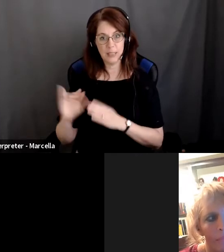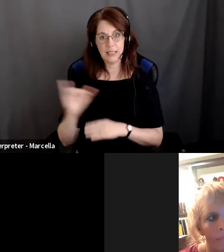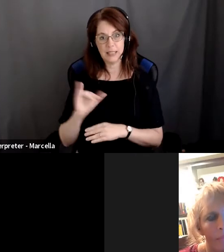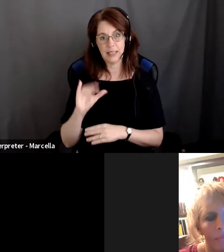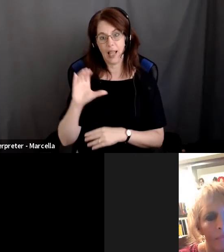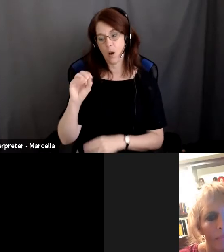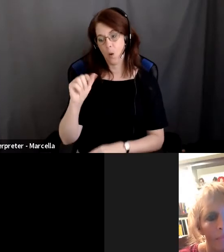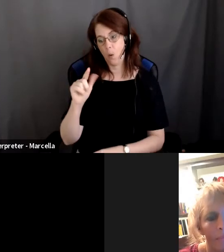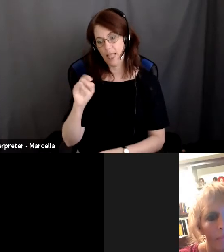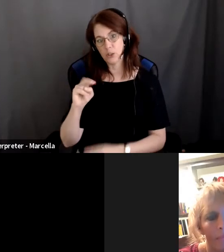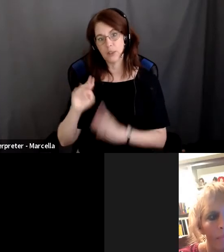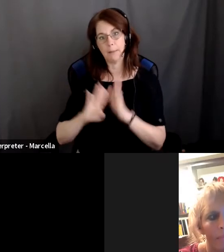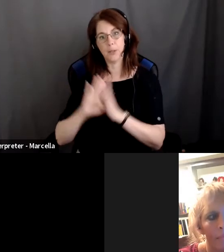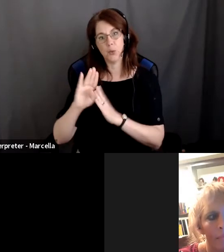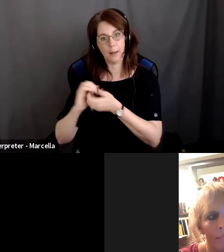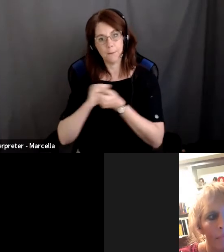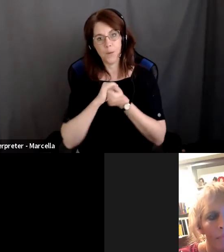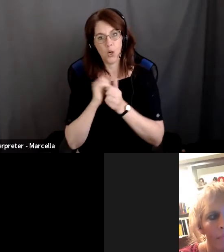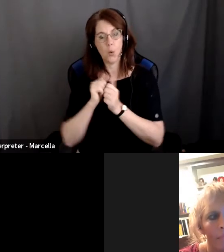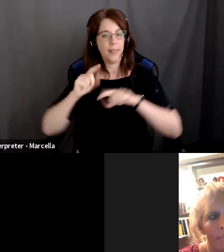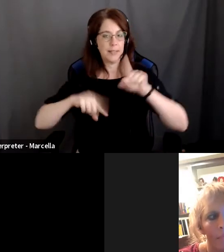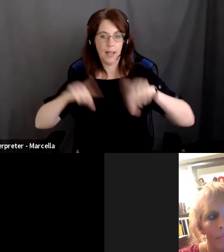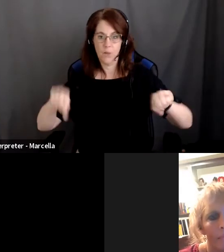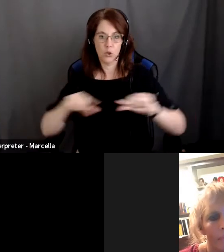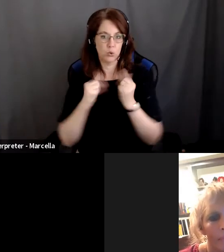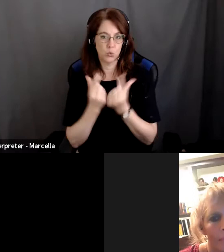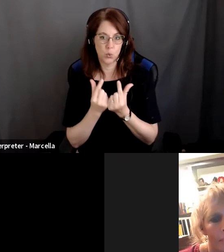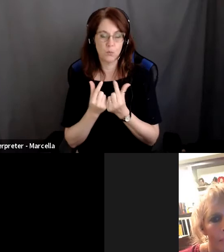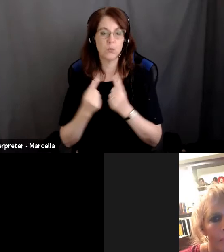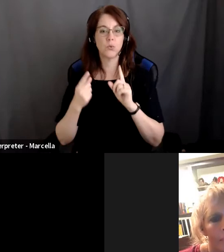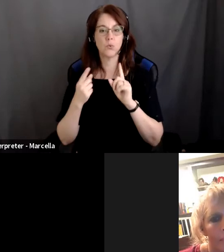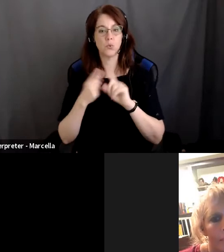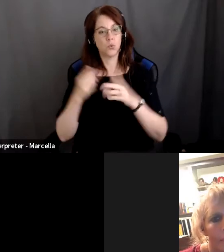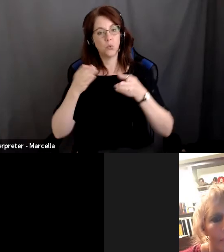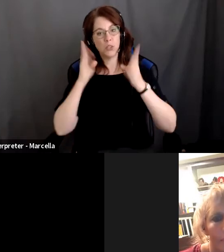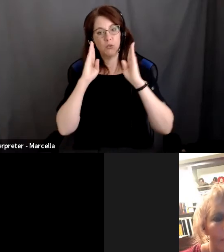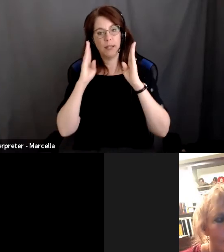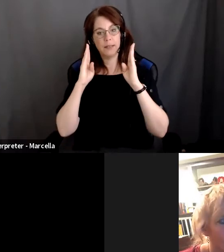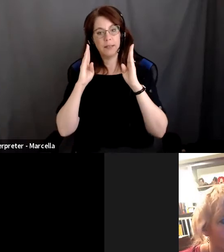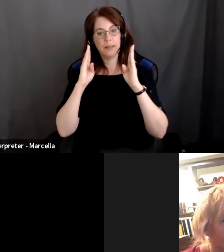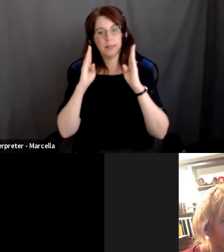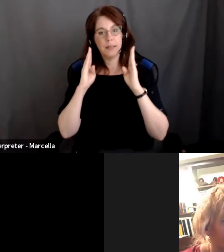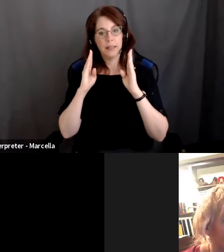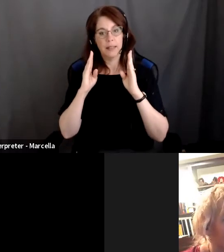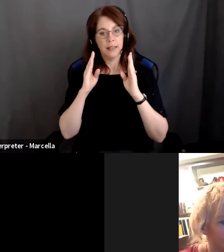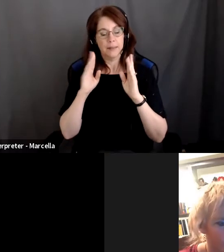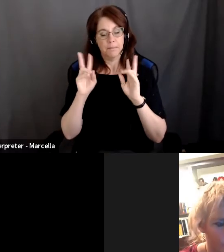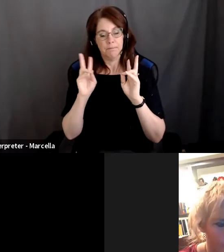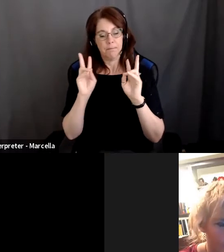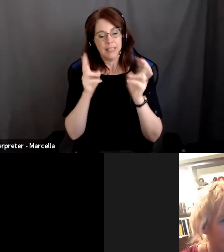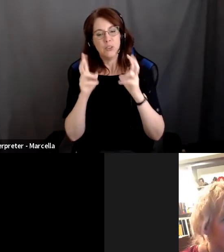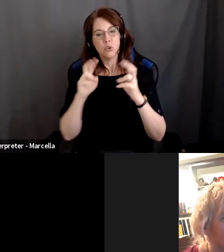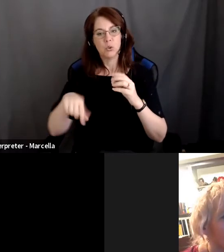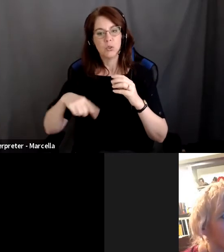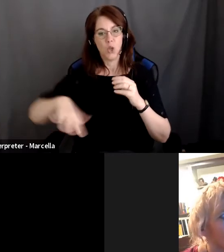coalition building and partnering with diverse groups to address issues around community